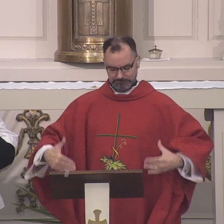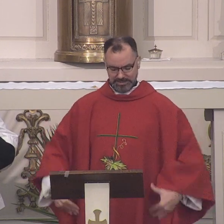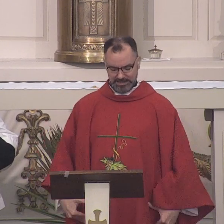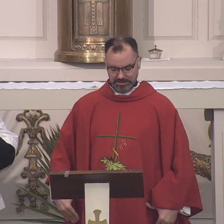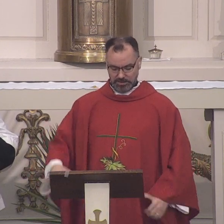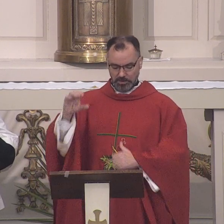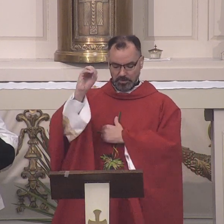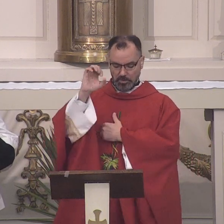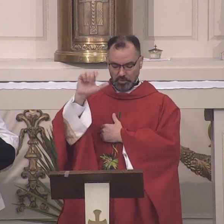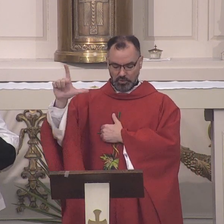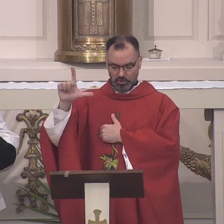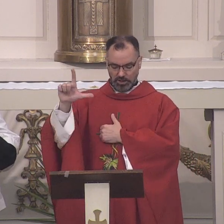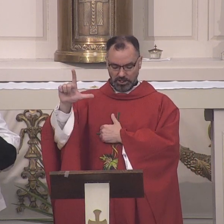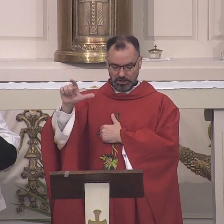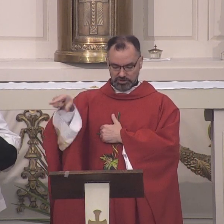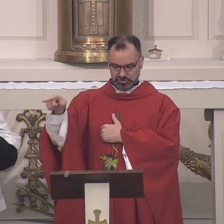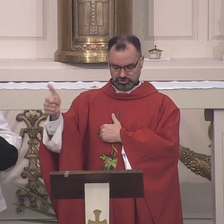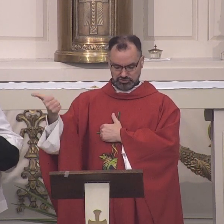burial.